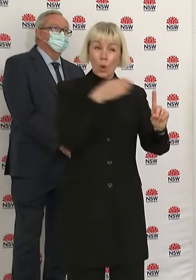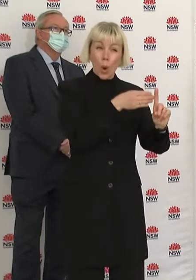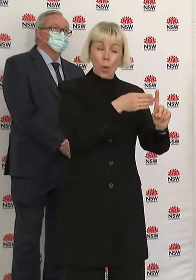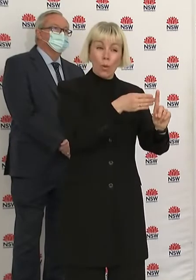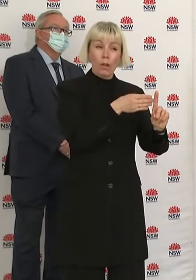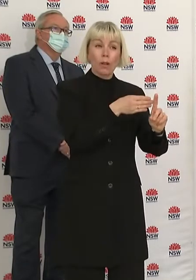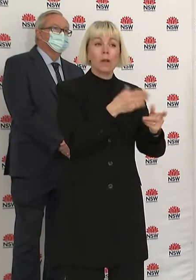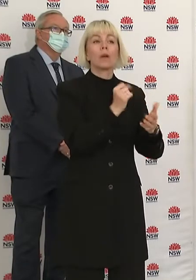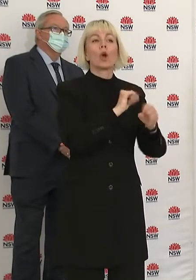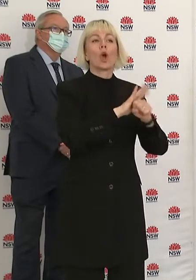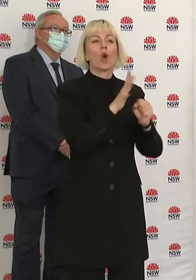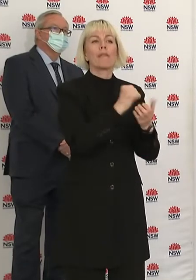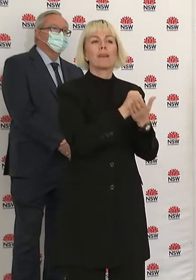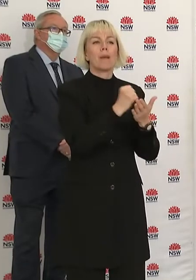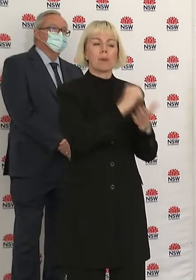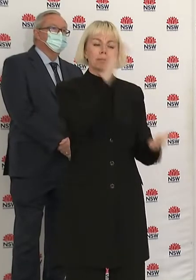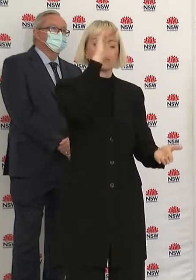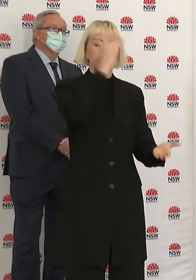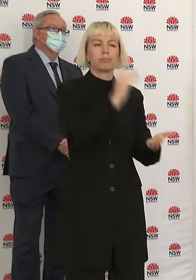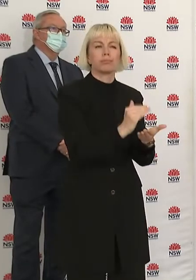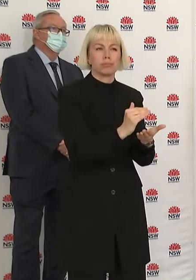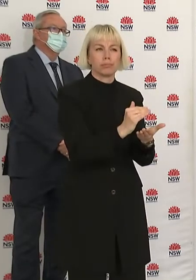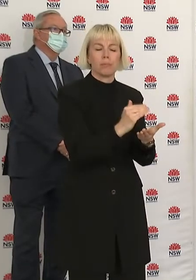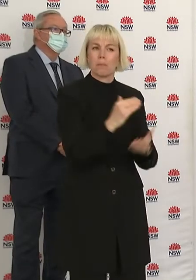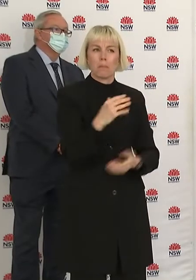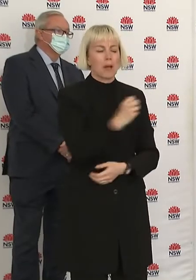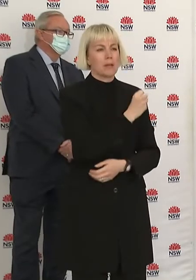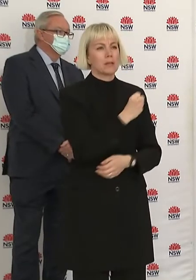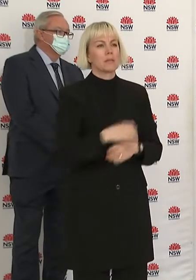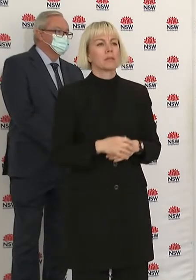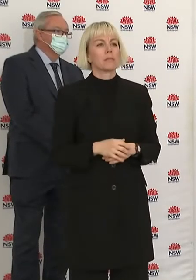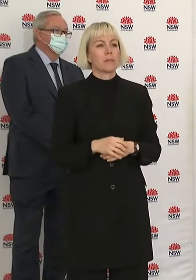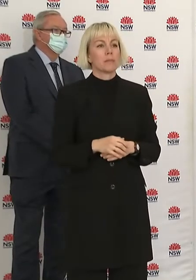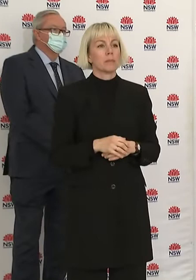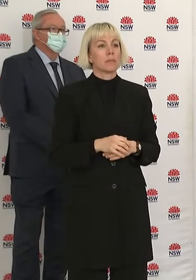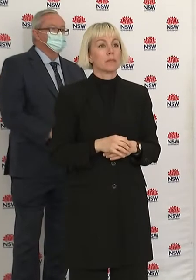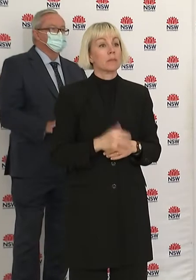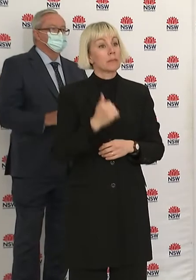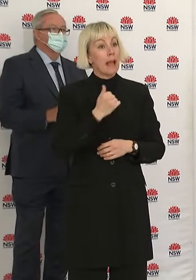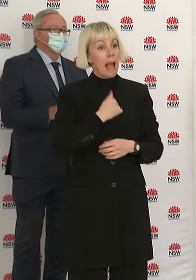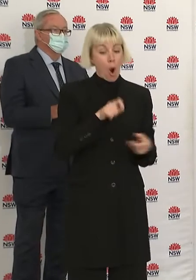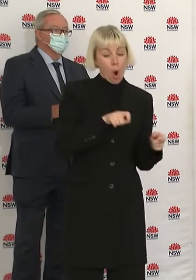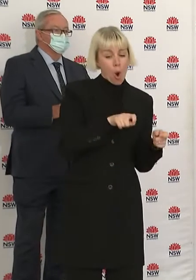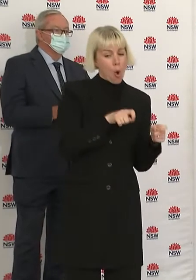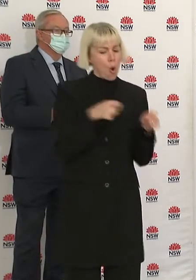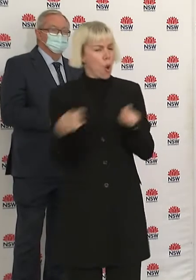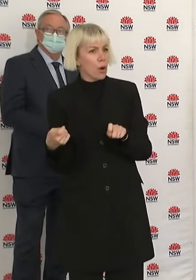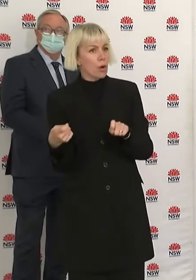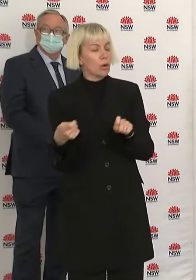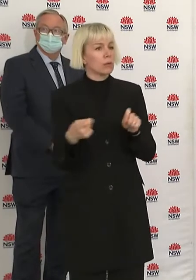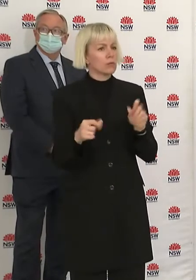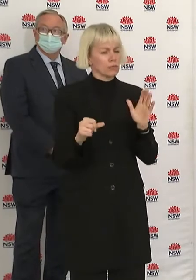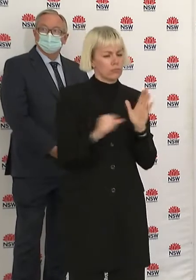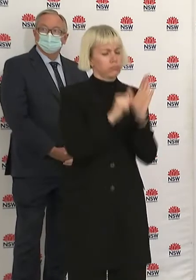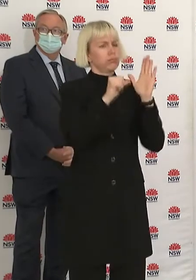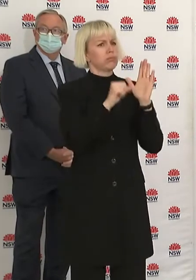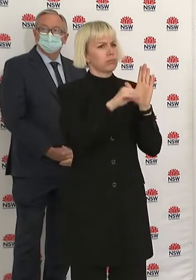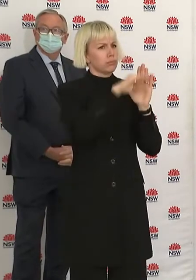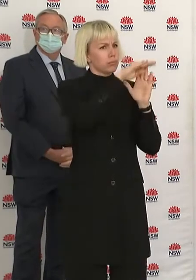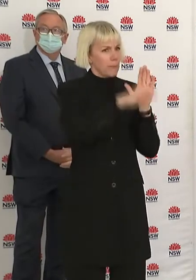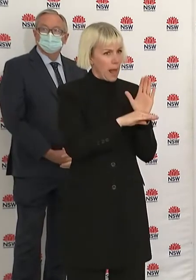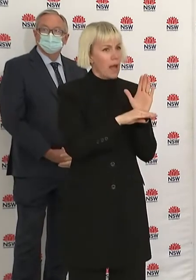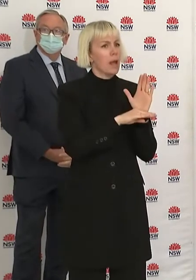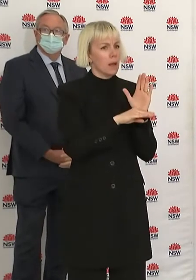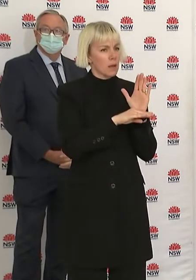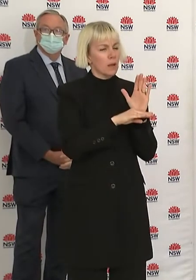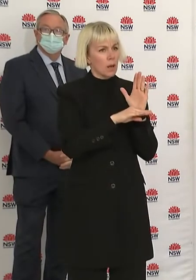hard lockdown, as key strategies for us to minimise the human impact